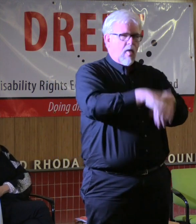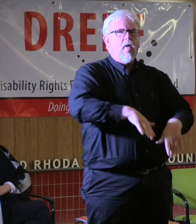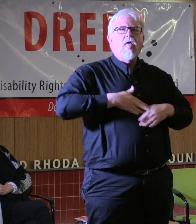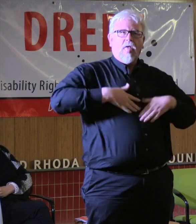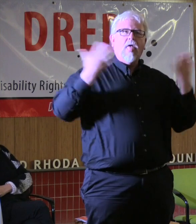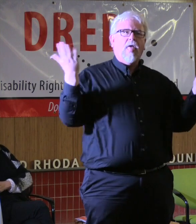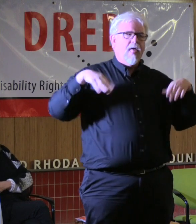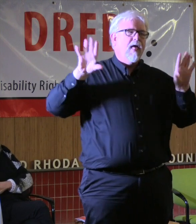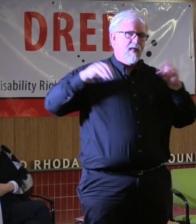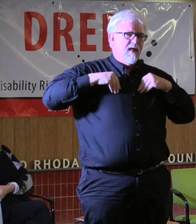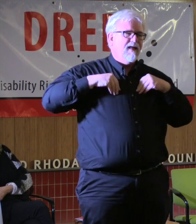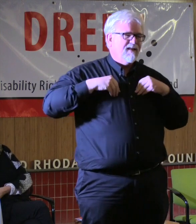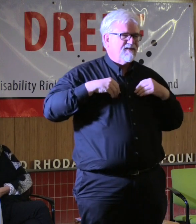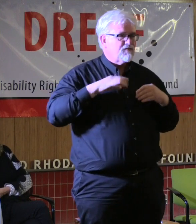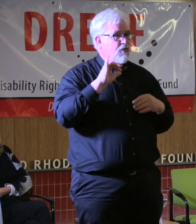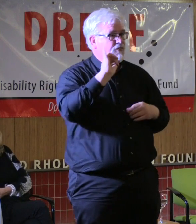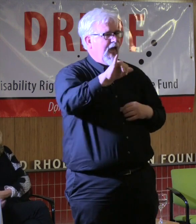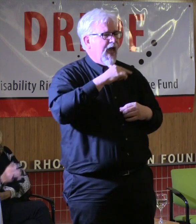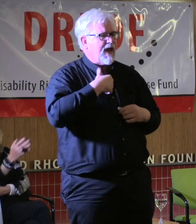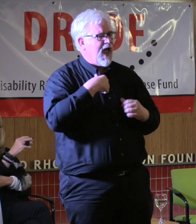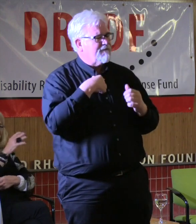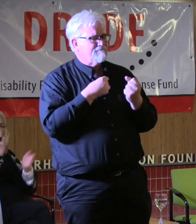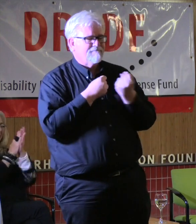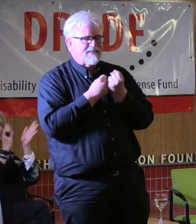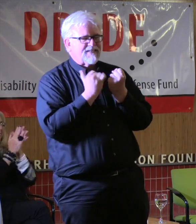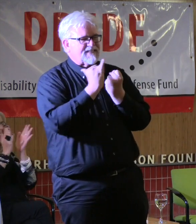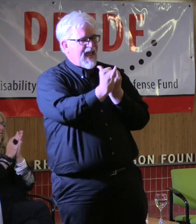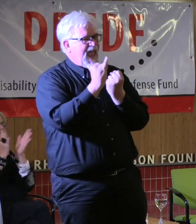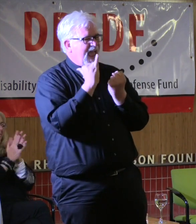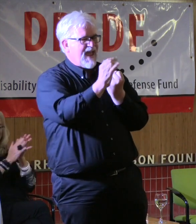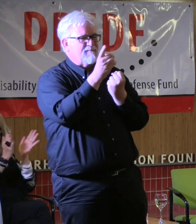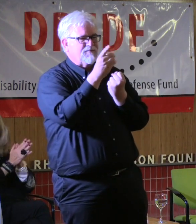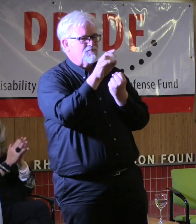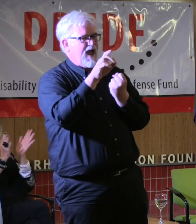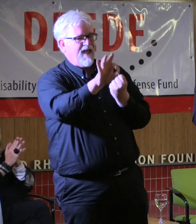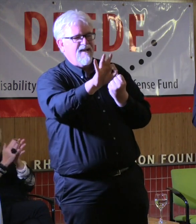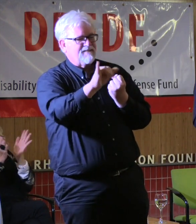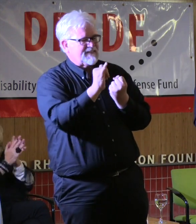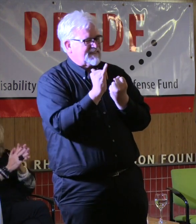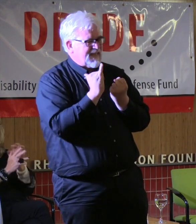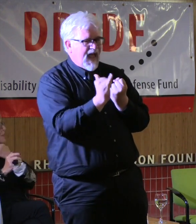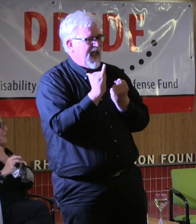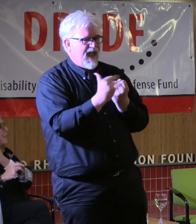with Drev, kind of, you know, in that way. I fit in on being agitated.